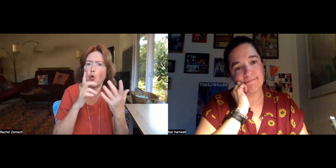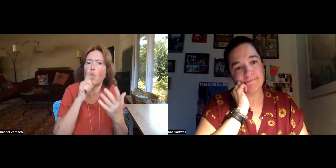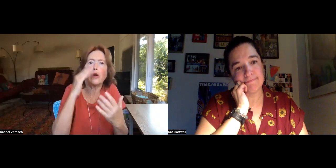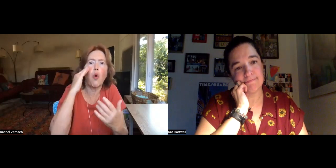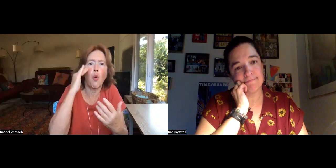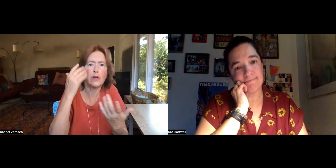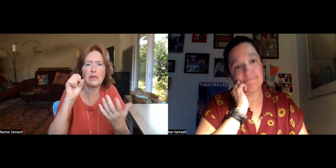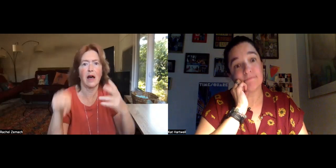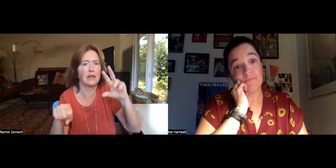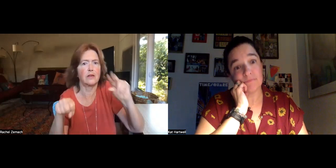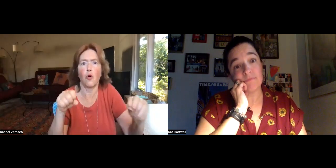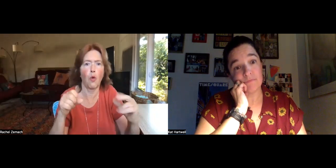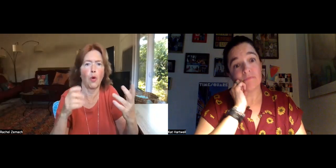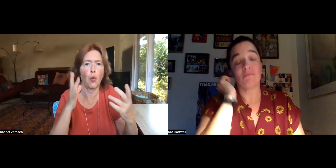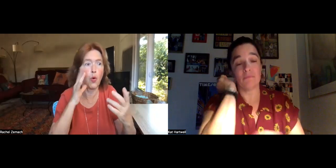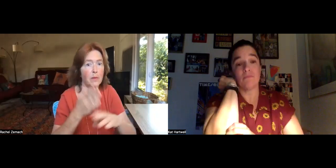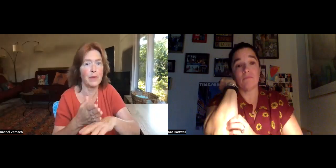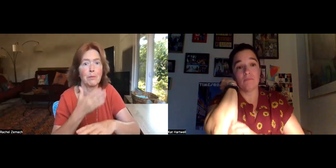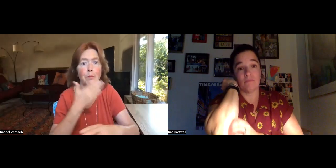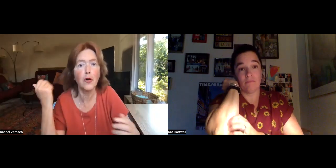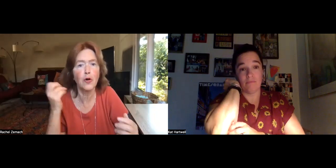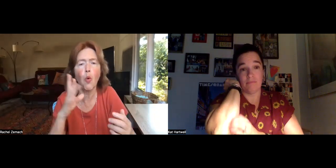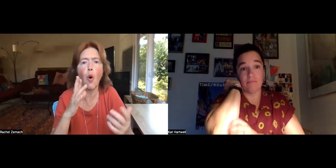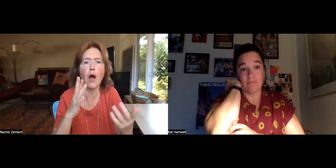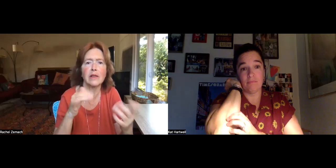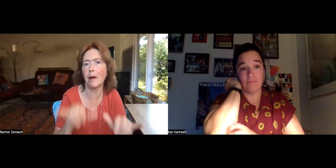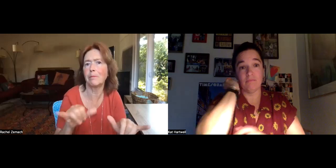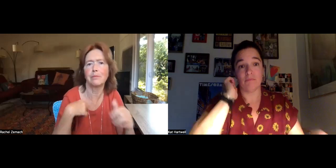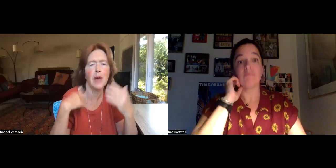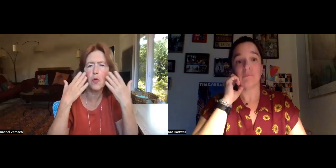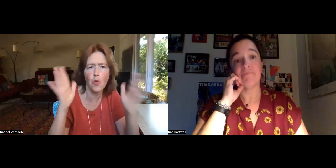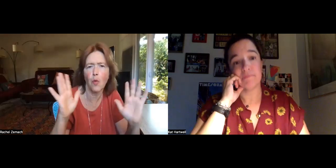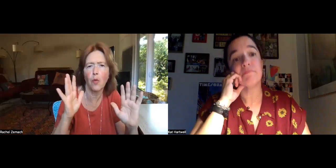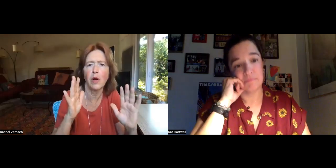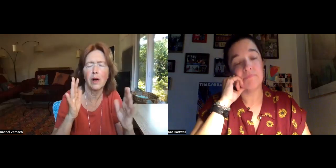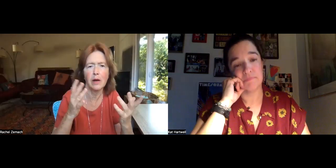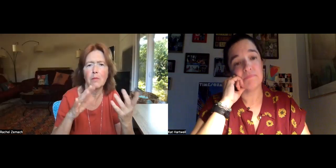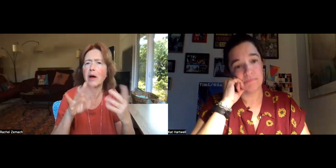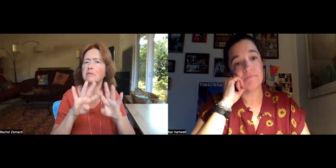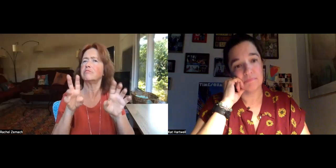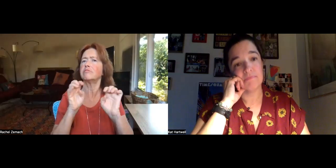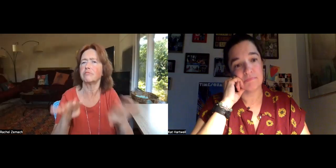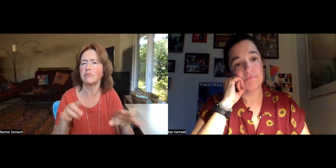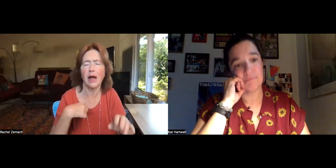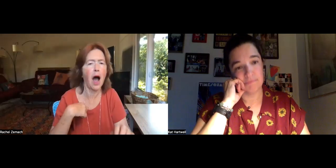who knows that would have been better or than, I don't know. But I